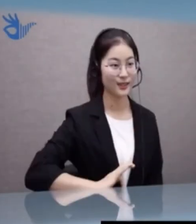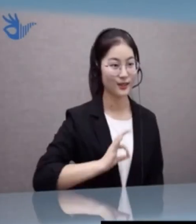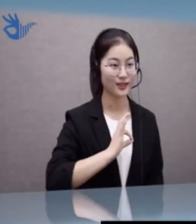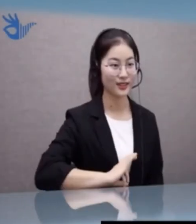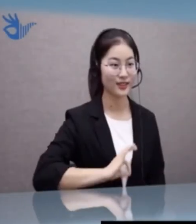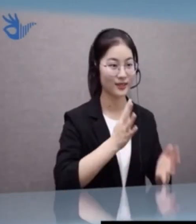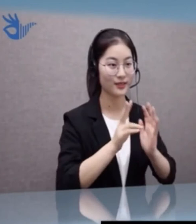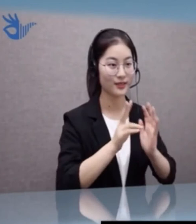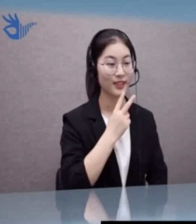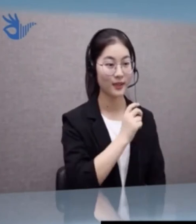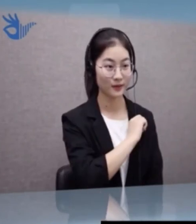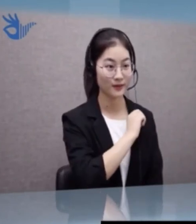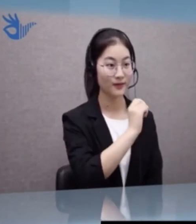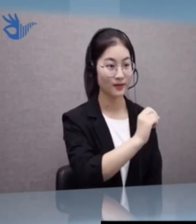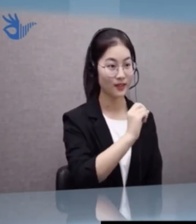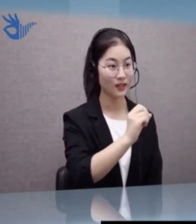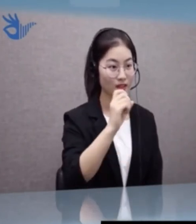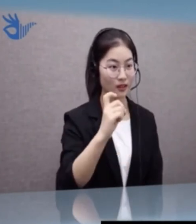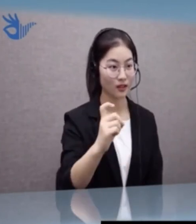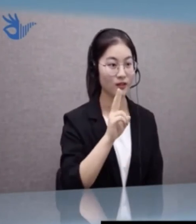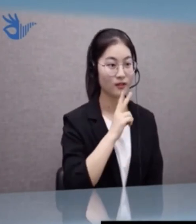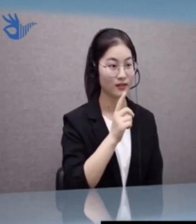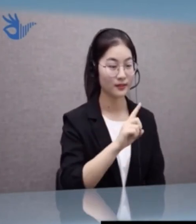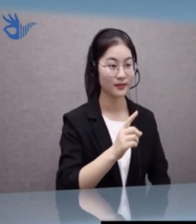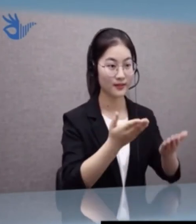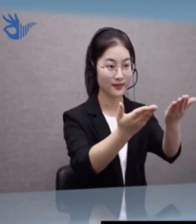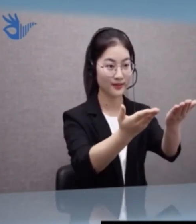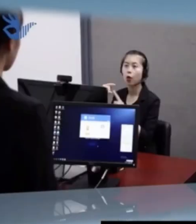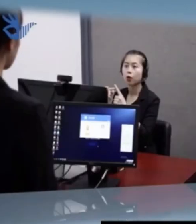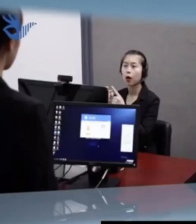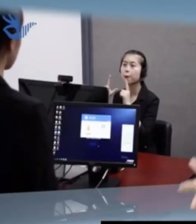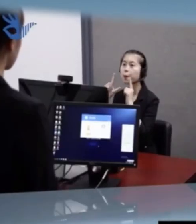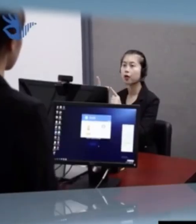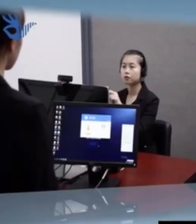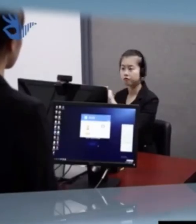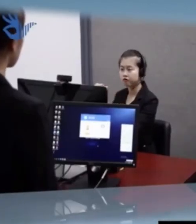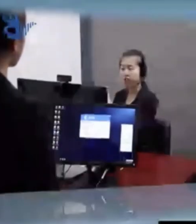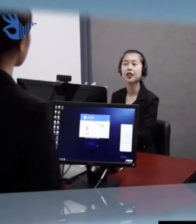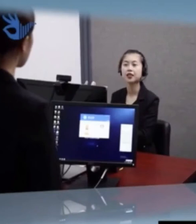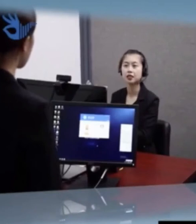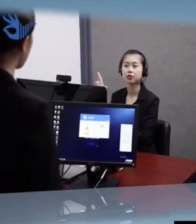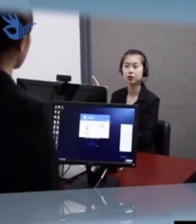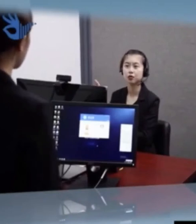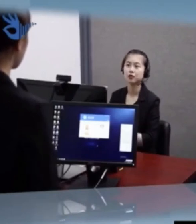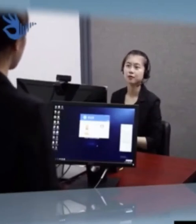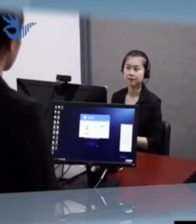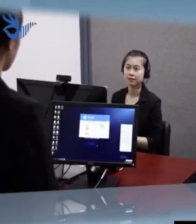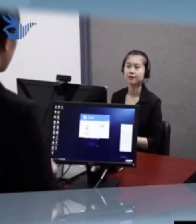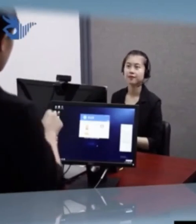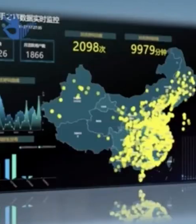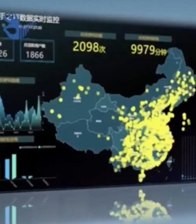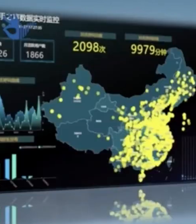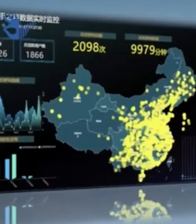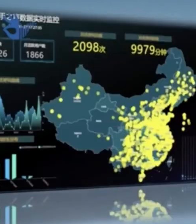People can also connect in real time with our sign language translation centers established across the country to achieve effective